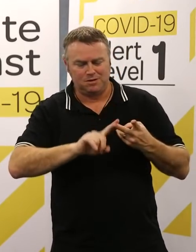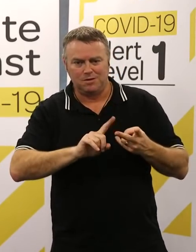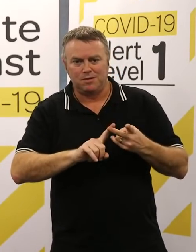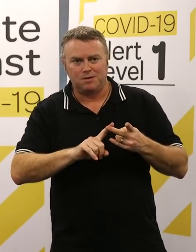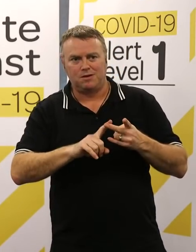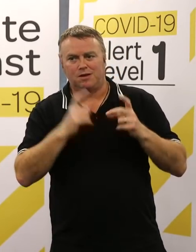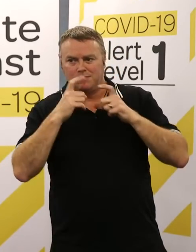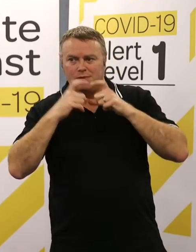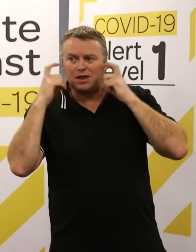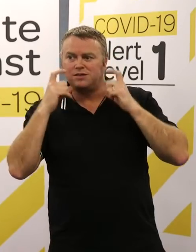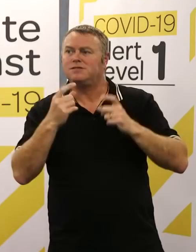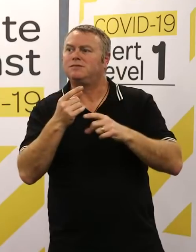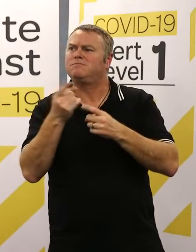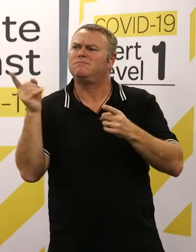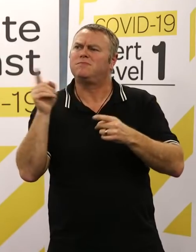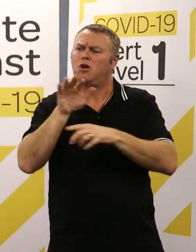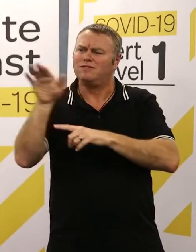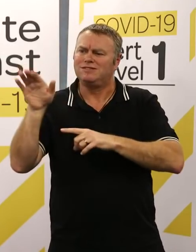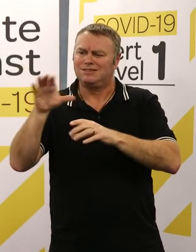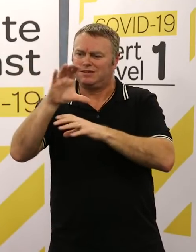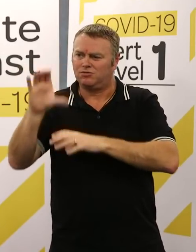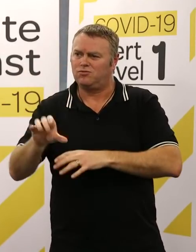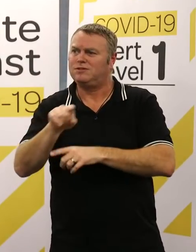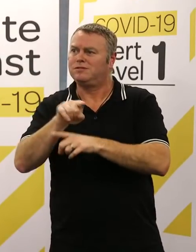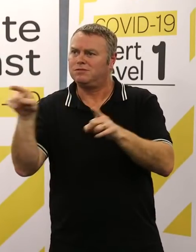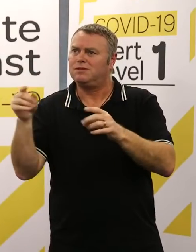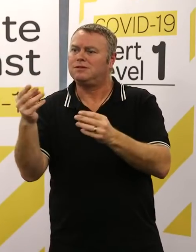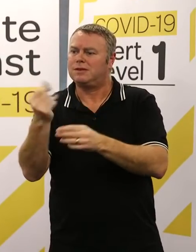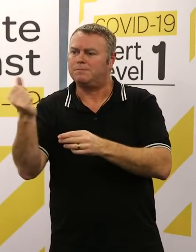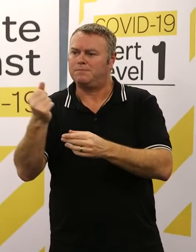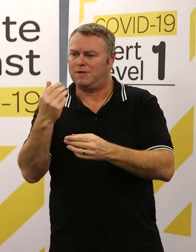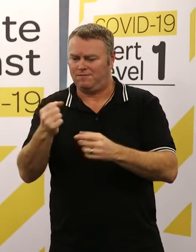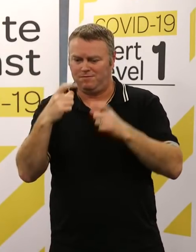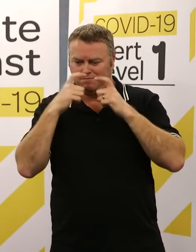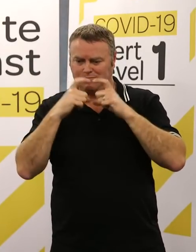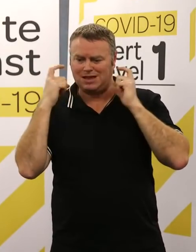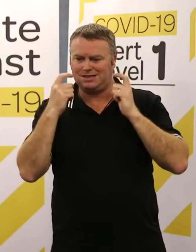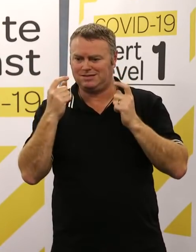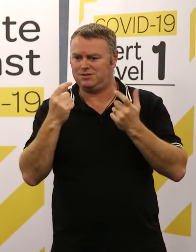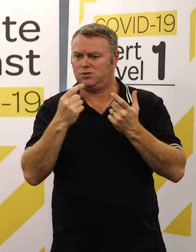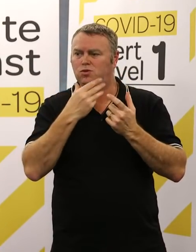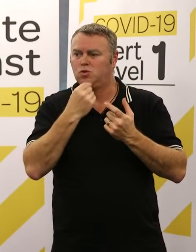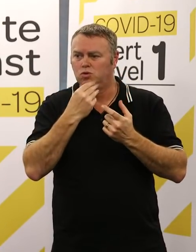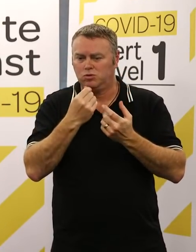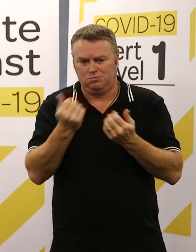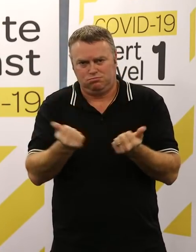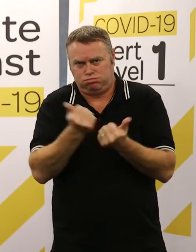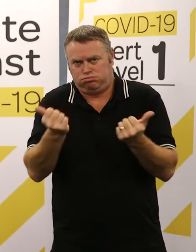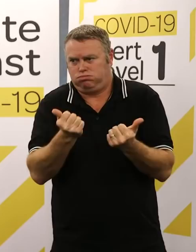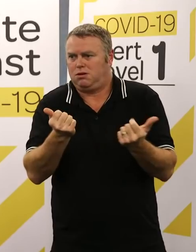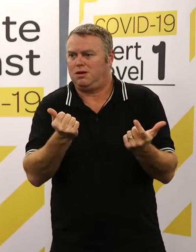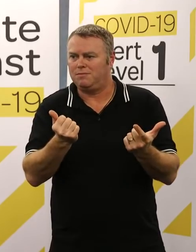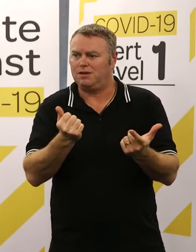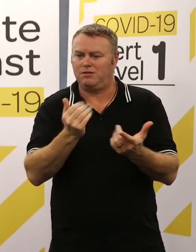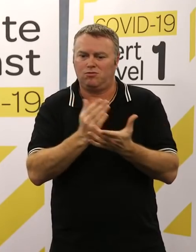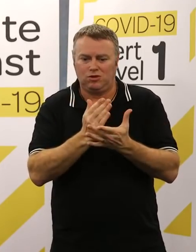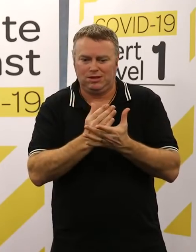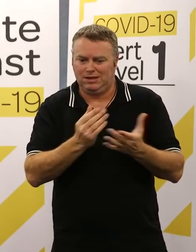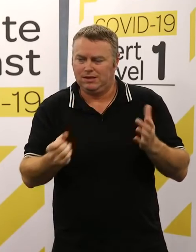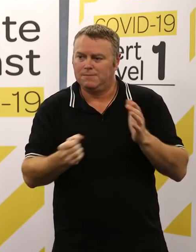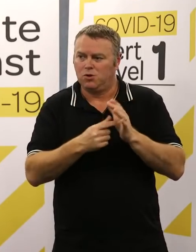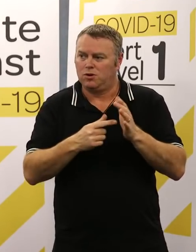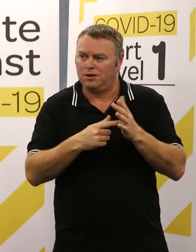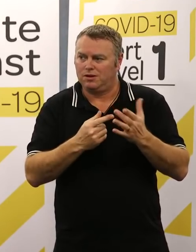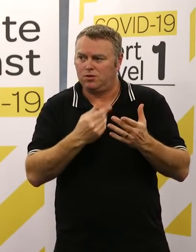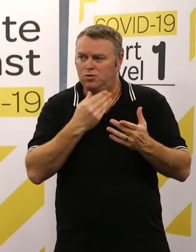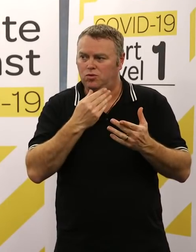masks, where they have higher rates of community transmission, it is complementary to those other fundamental aspects of the public health response. Is